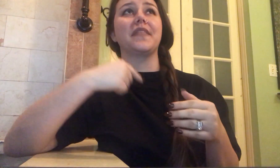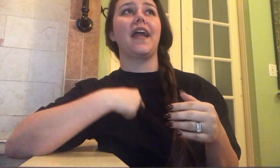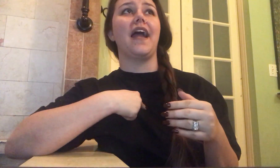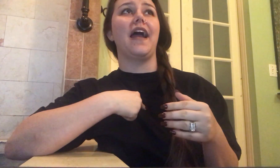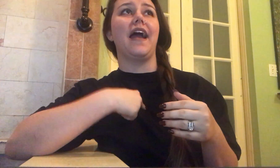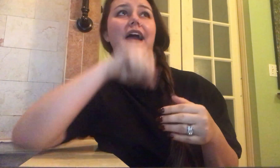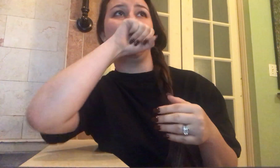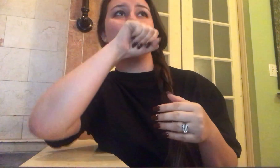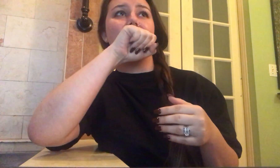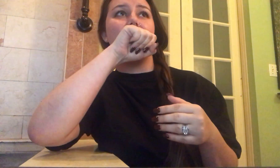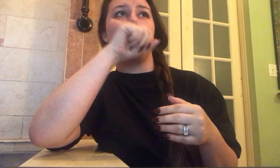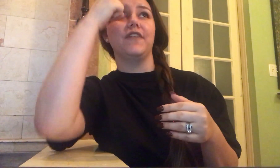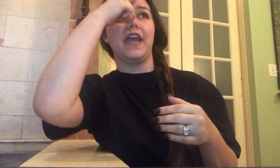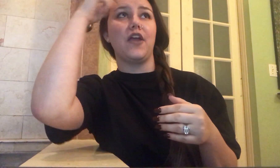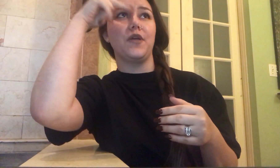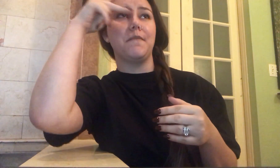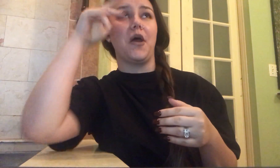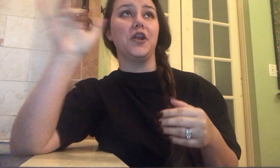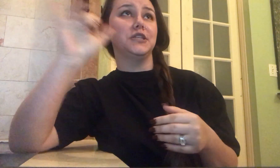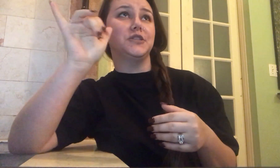just things people made up. Yeah, exactly.